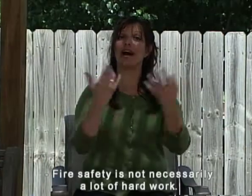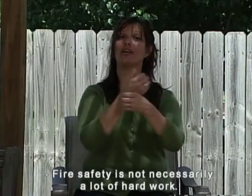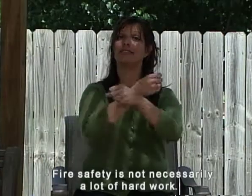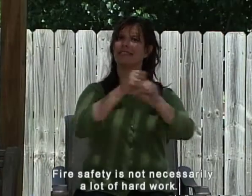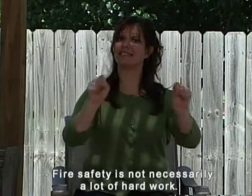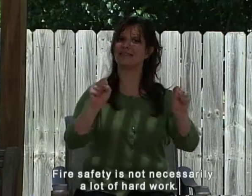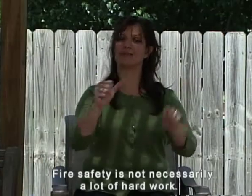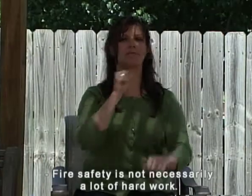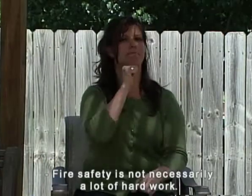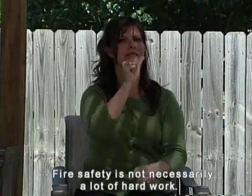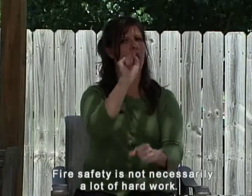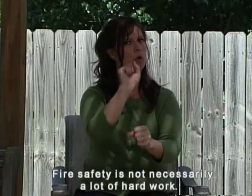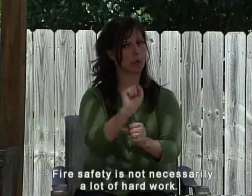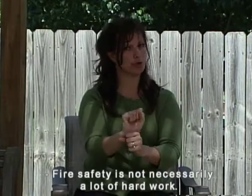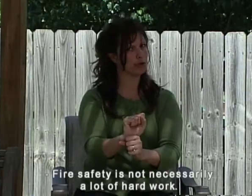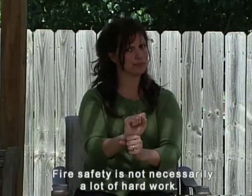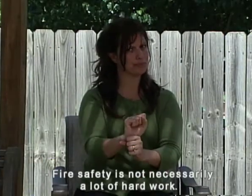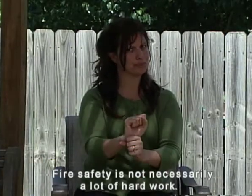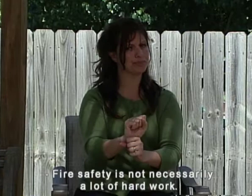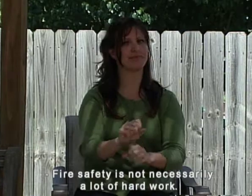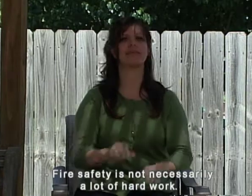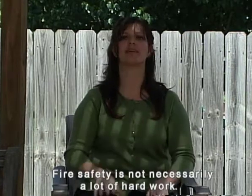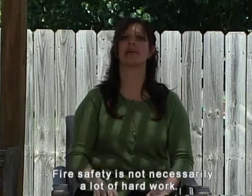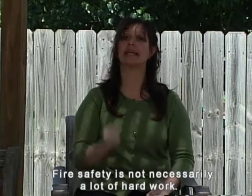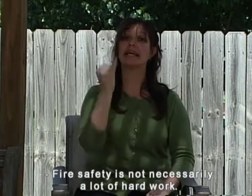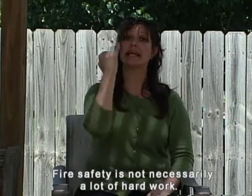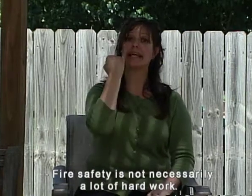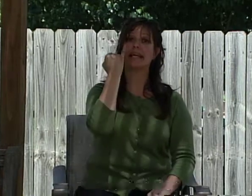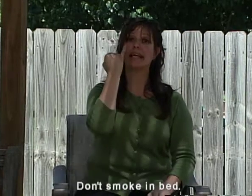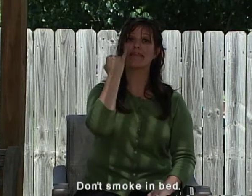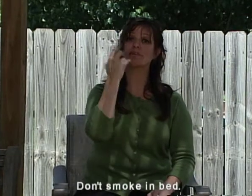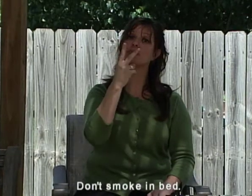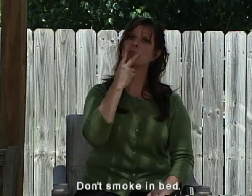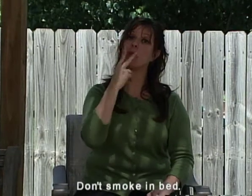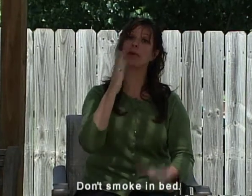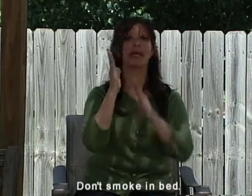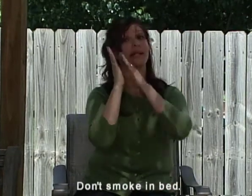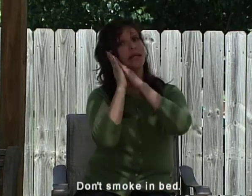Fire safety is not necessarily a lot of hard work. Don't smoke in bed.